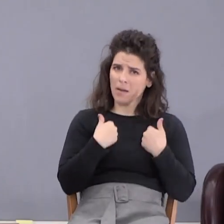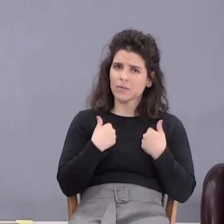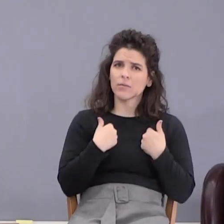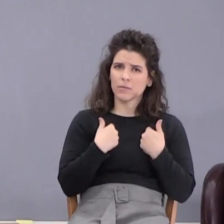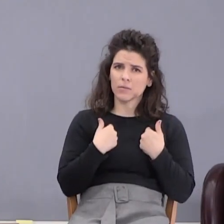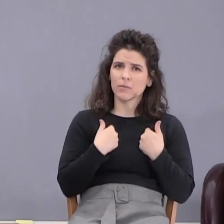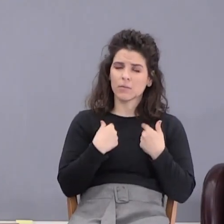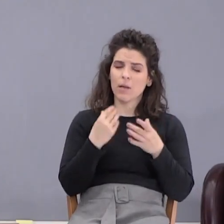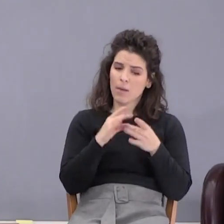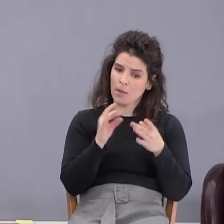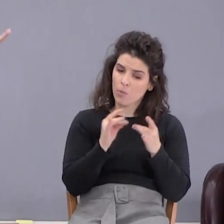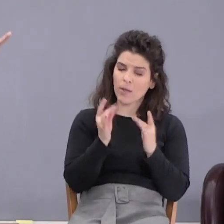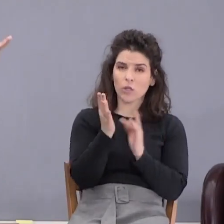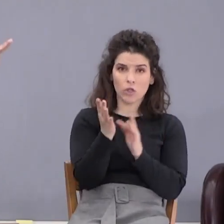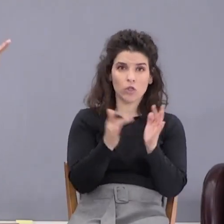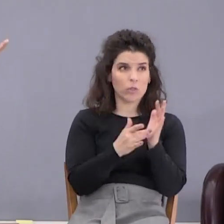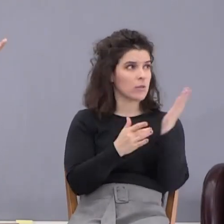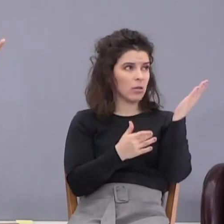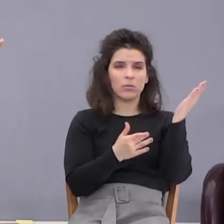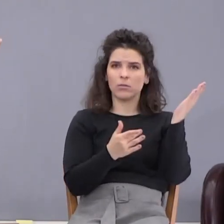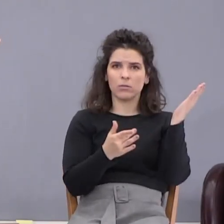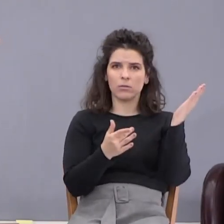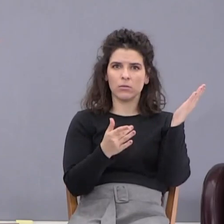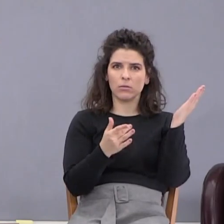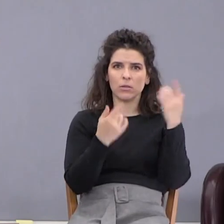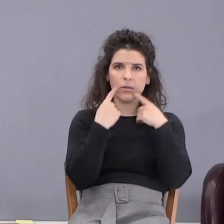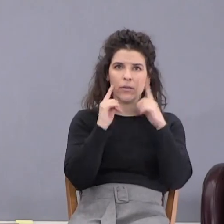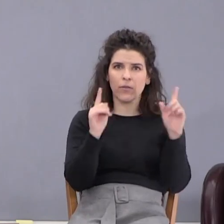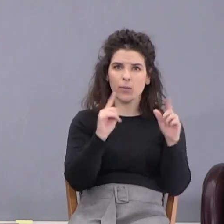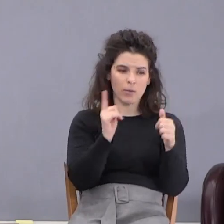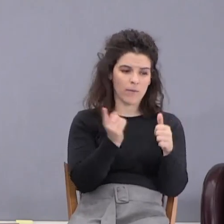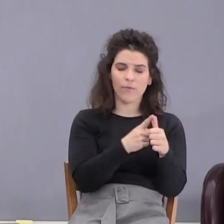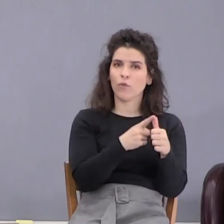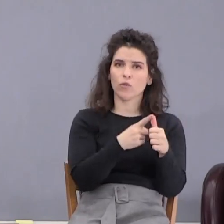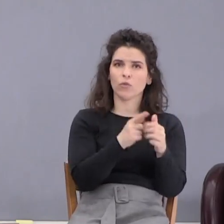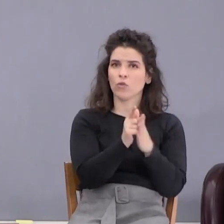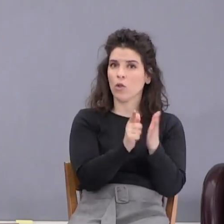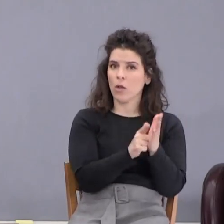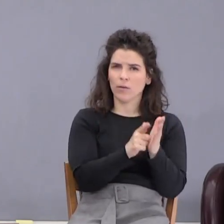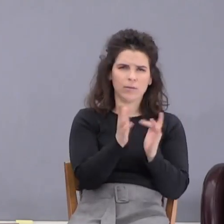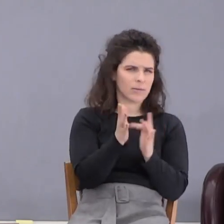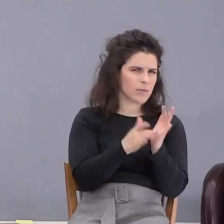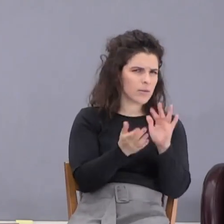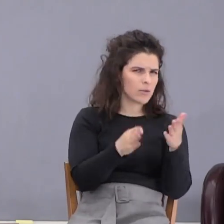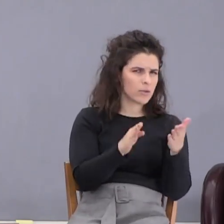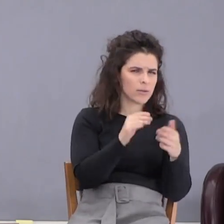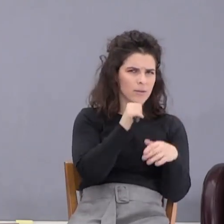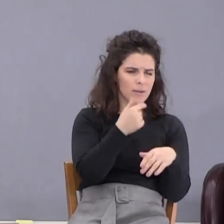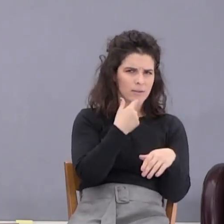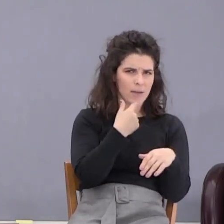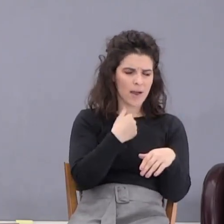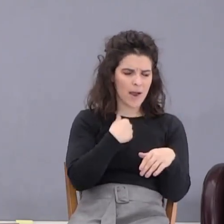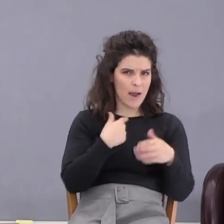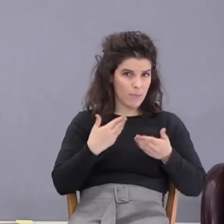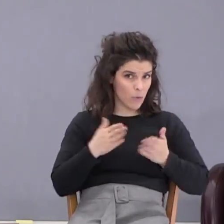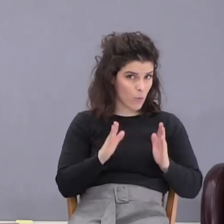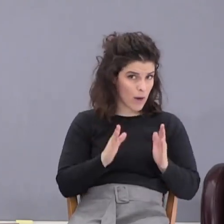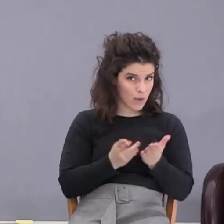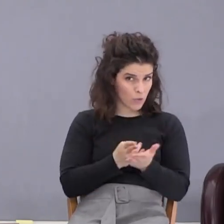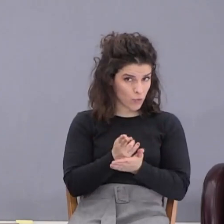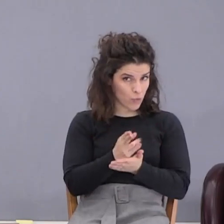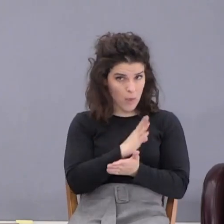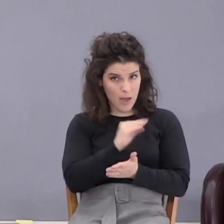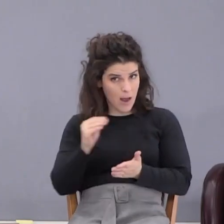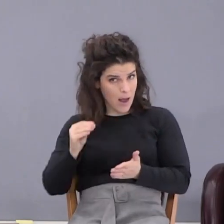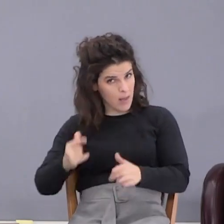Jesus, he is the fulfillment of the first principle. Did Jesus not say, I am the way, the